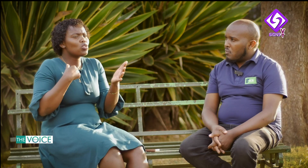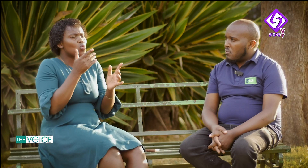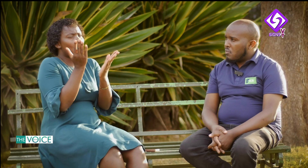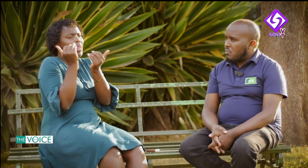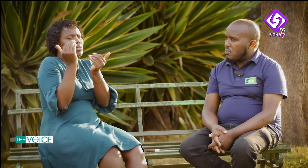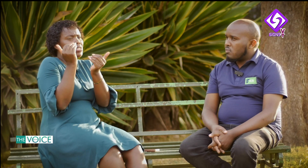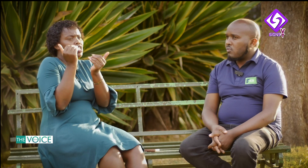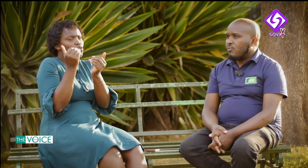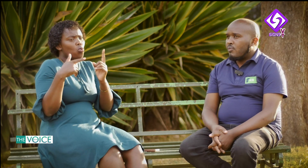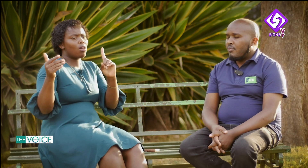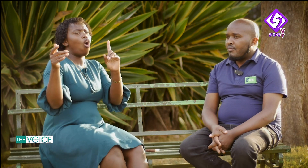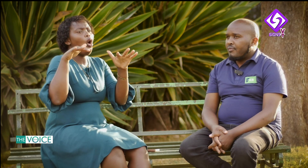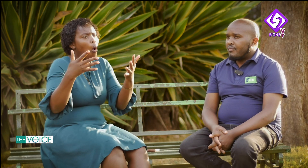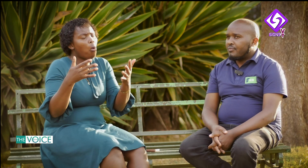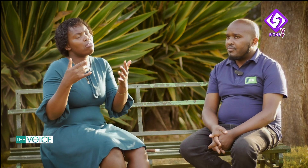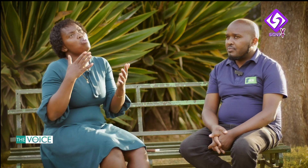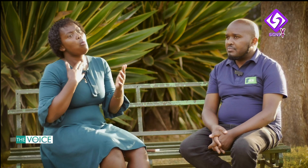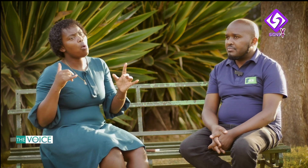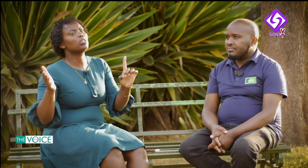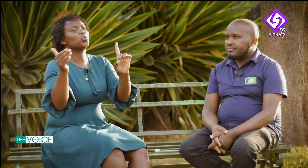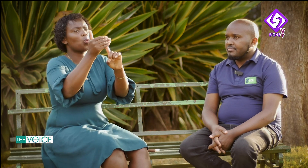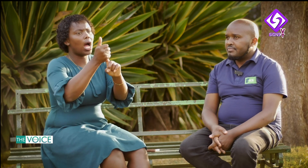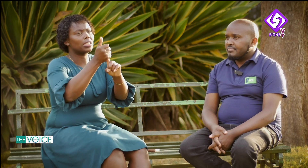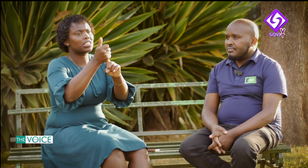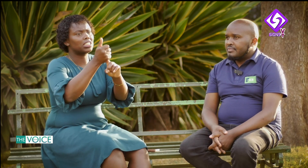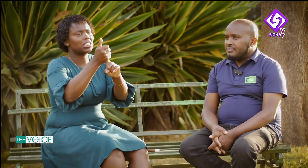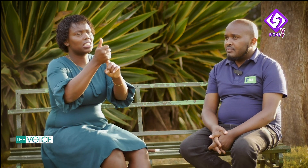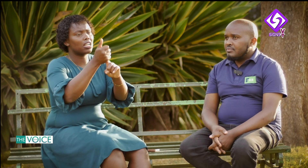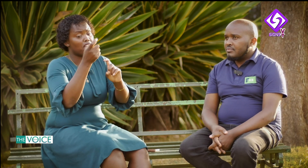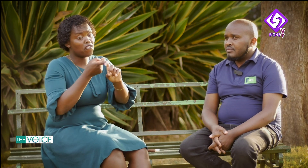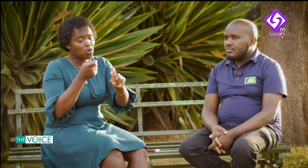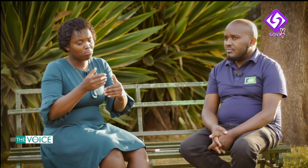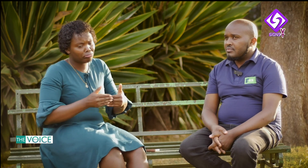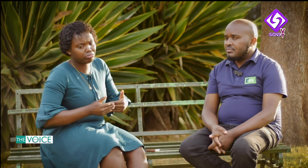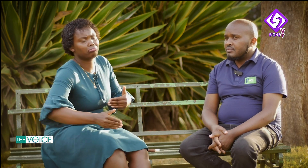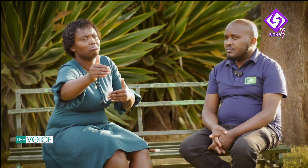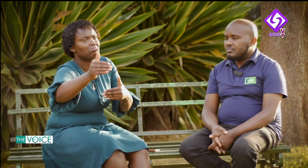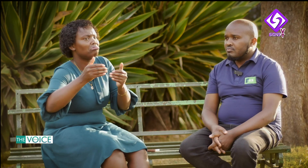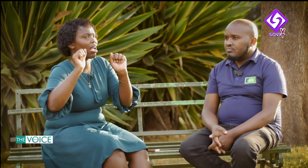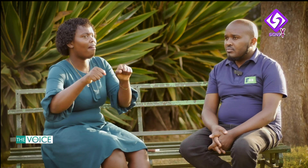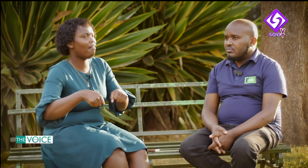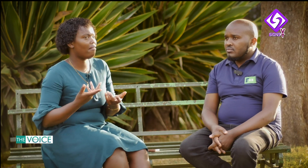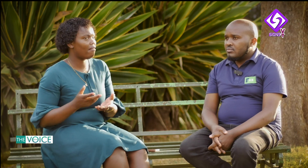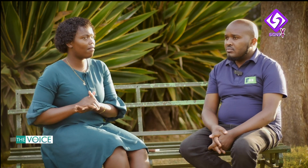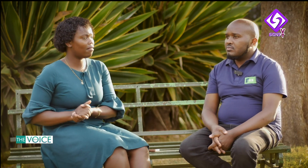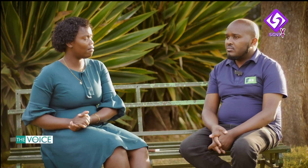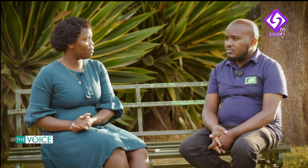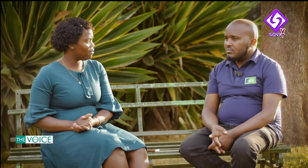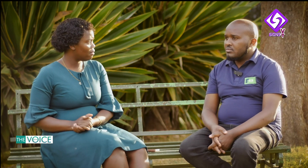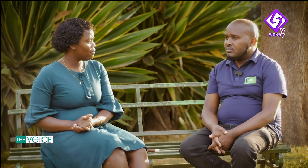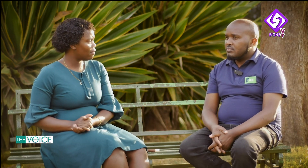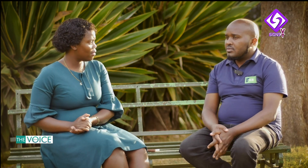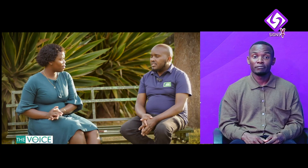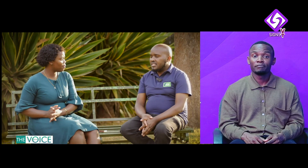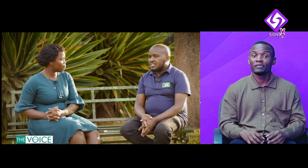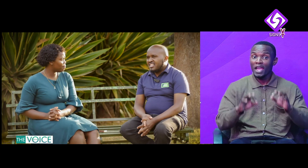your expectations or what you hope to achieve, the goals that you hope to achieve, and moving forward, what is the way